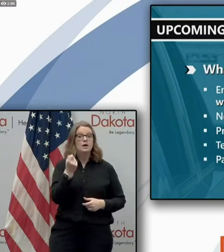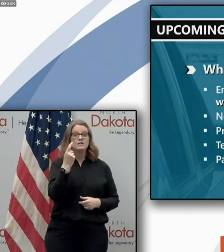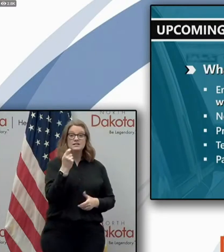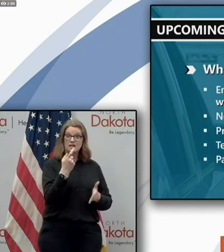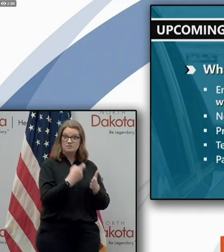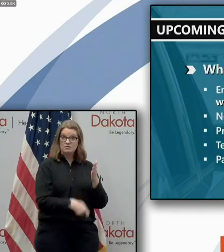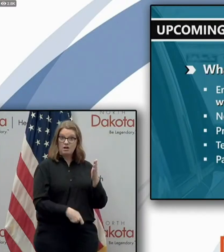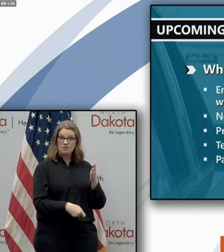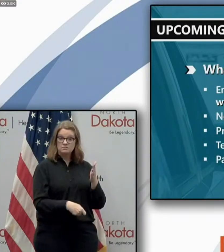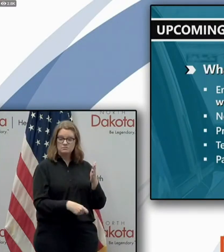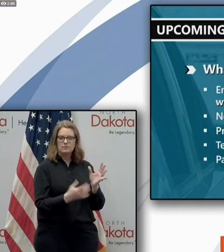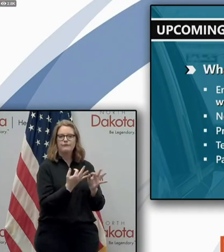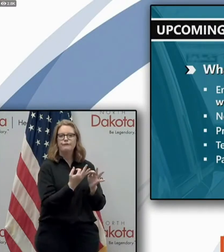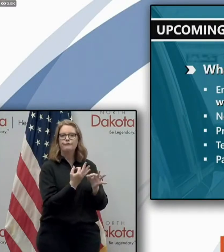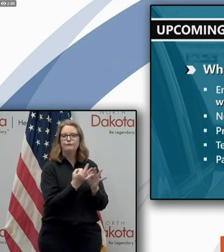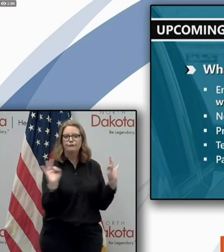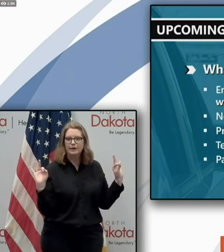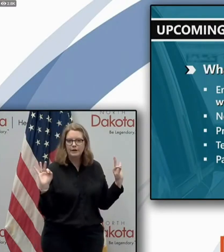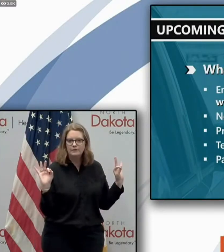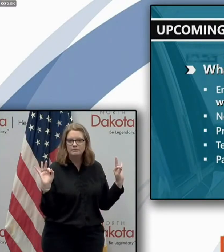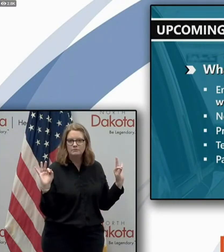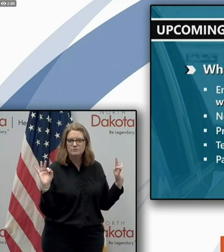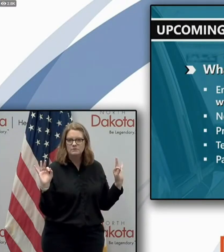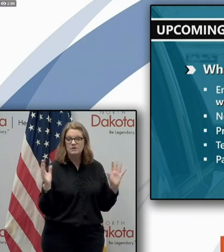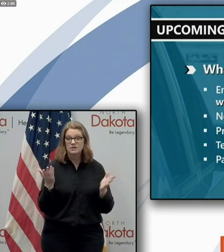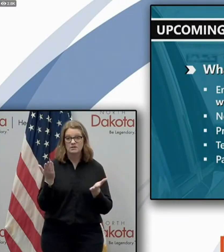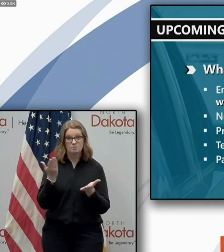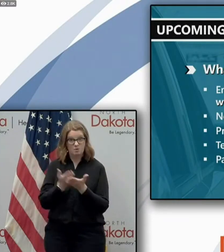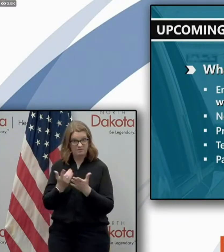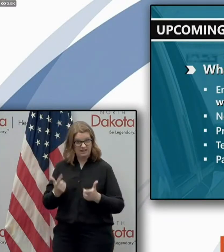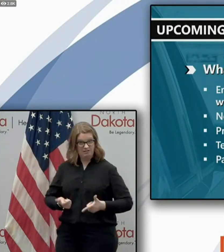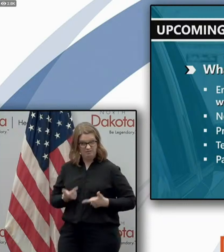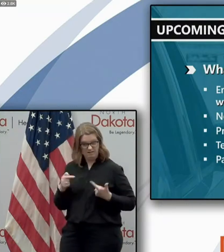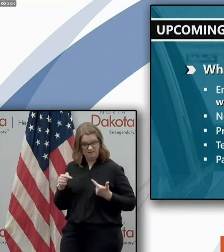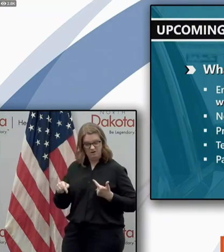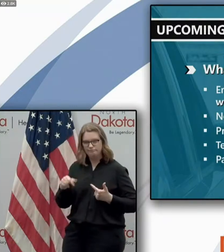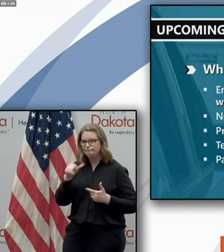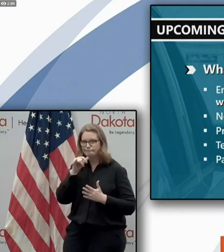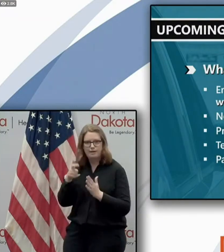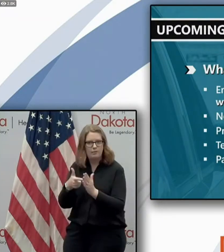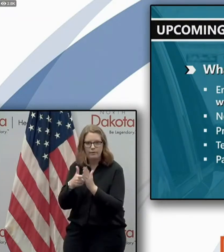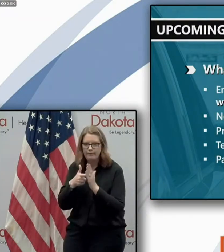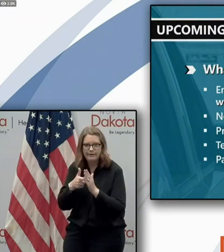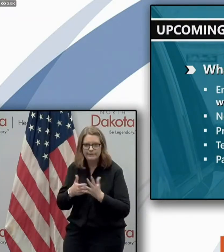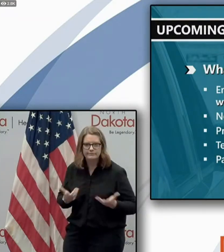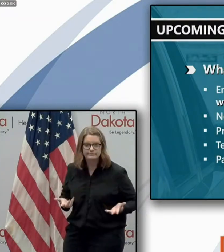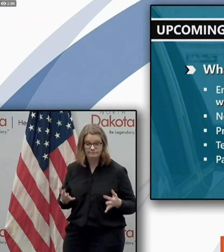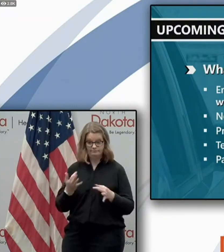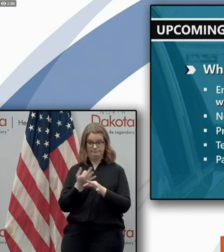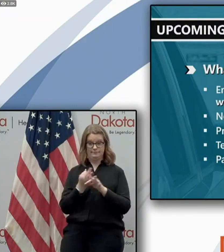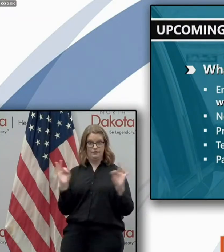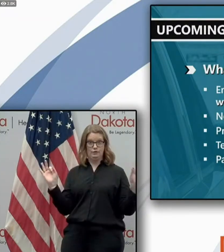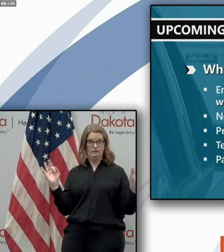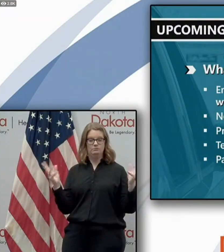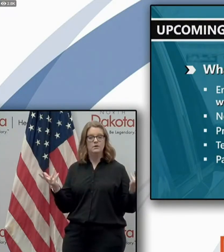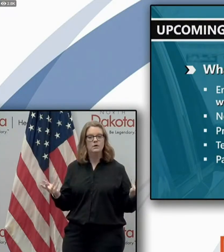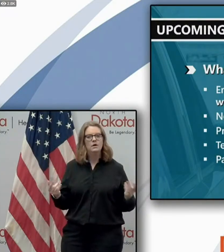required and not processed. Proof of residency is not required. So if you are someone that